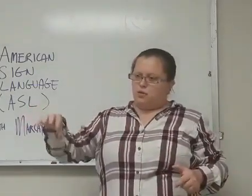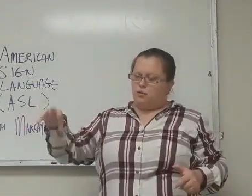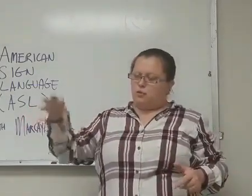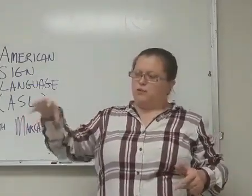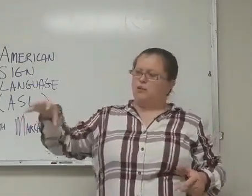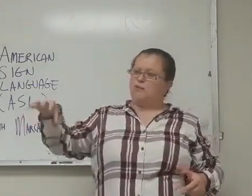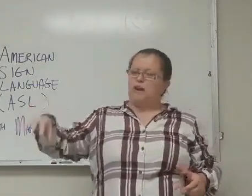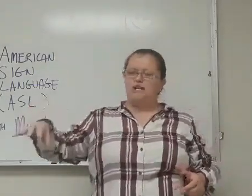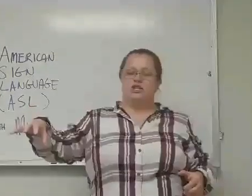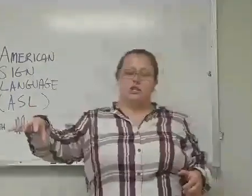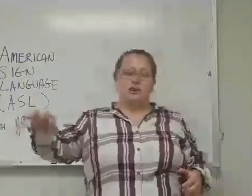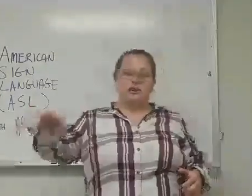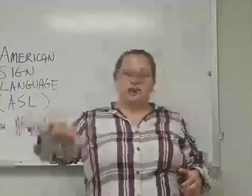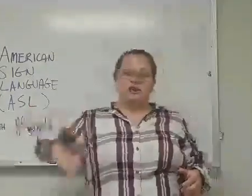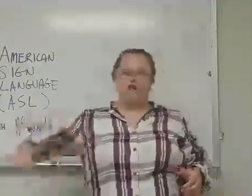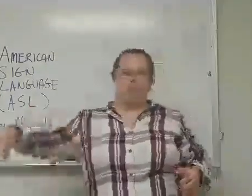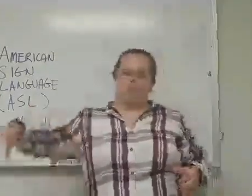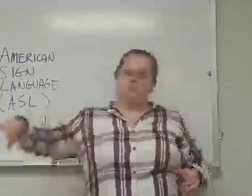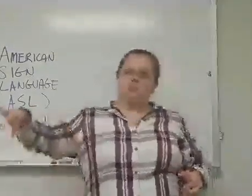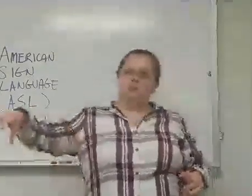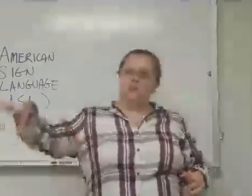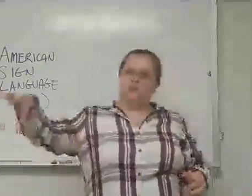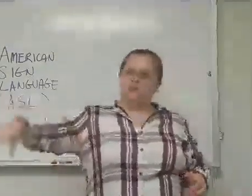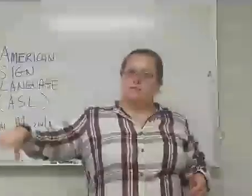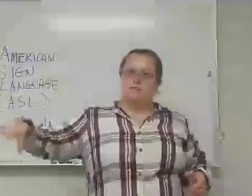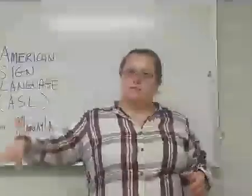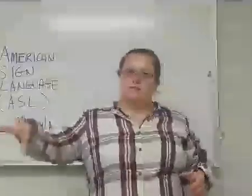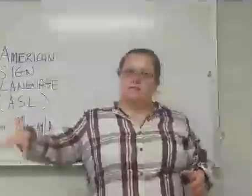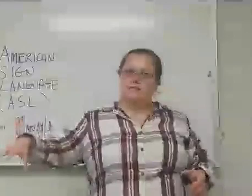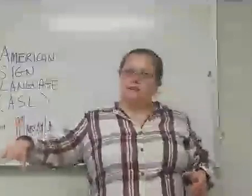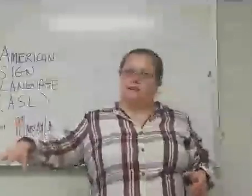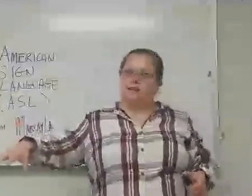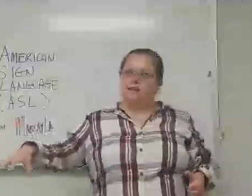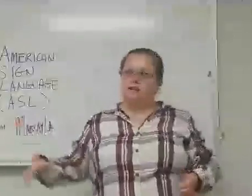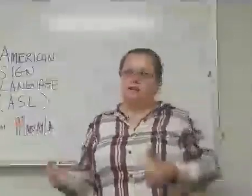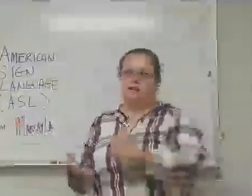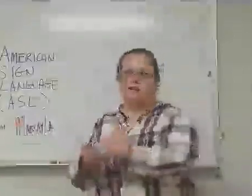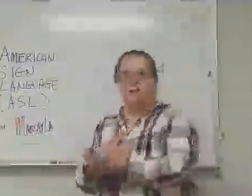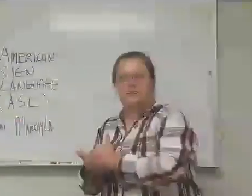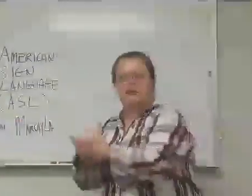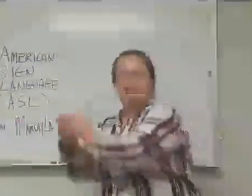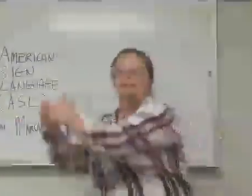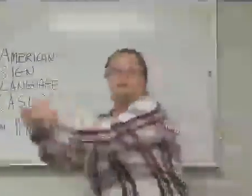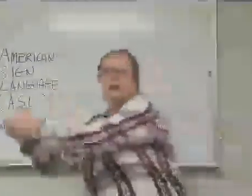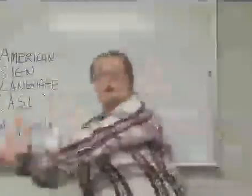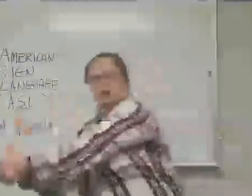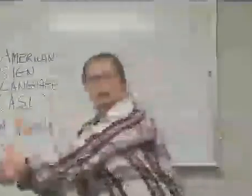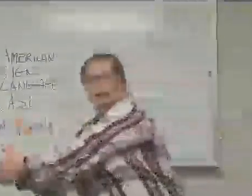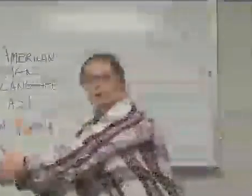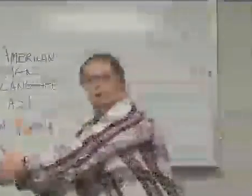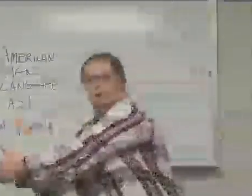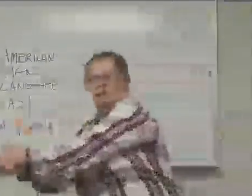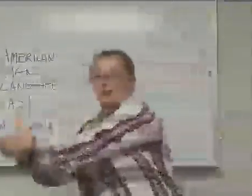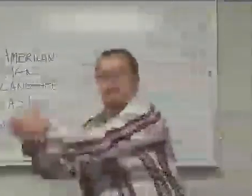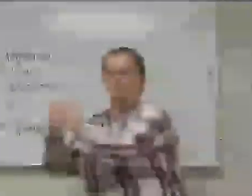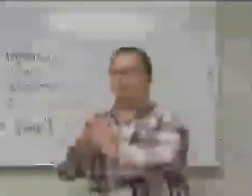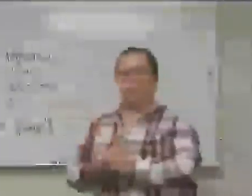almost like an imaginary area of where somebody's standing, and it means like, hey, I want to help them. Or